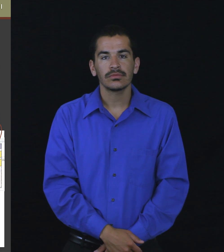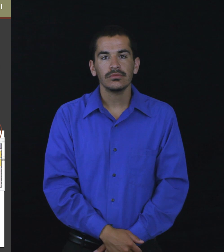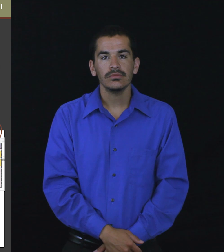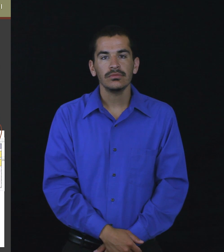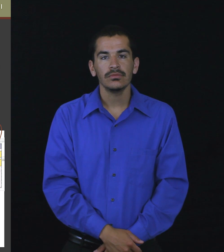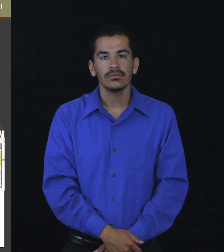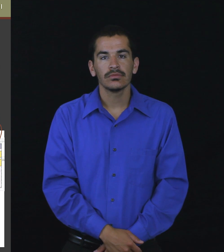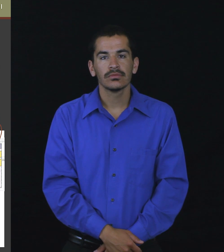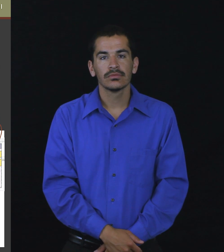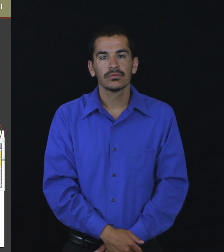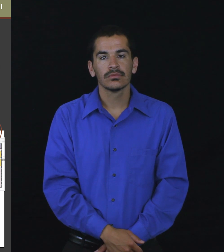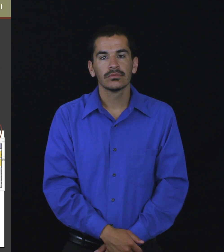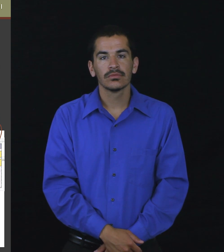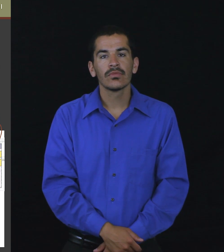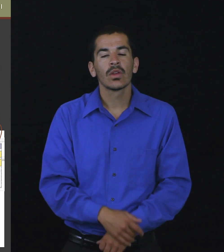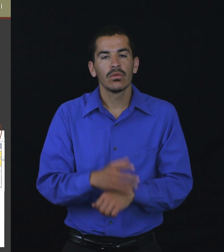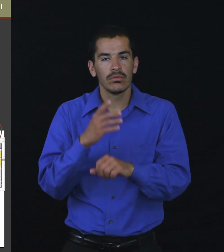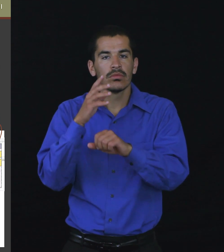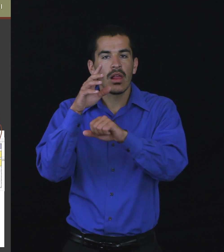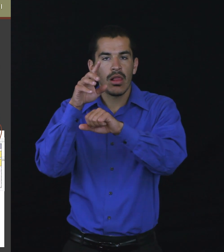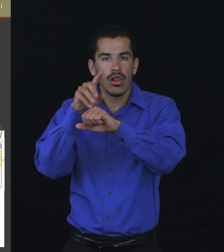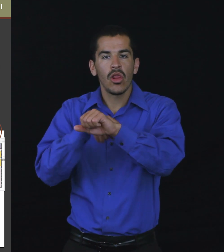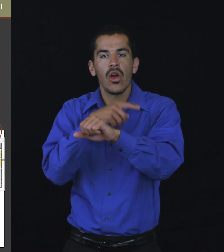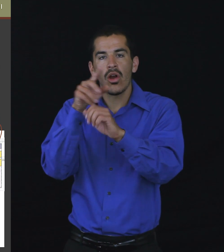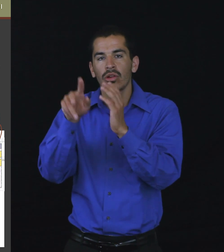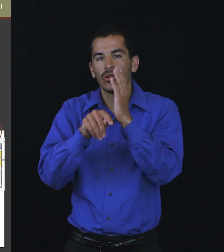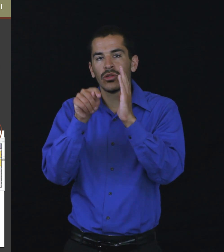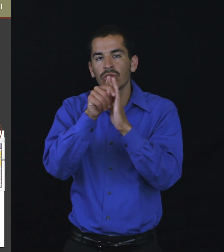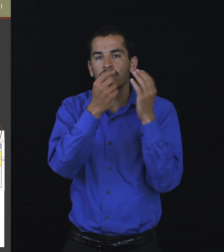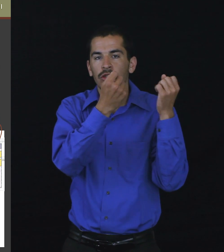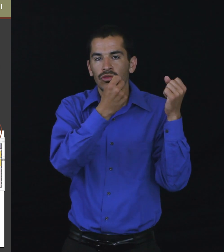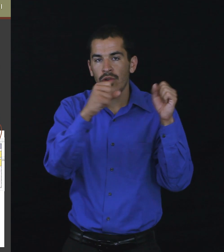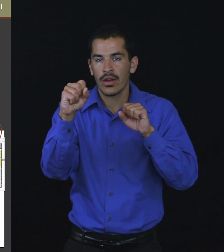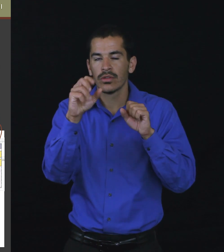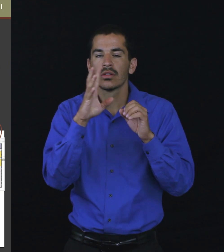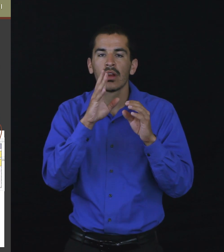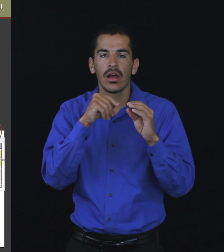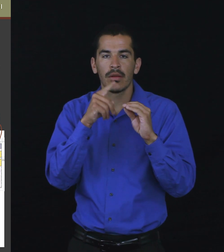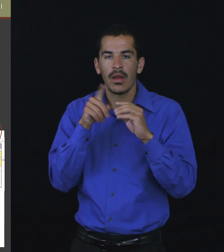Long-term strategy, the Rail Yards project.